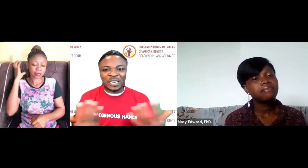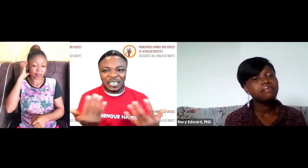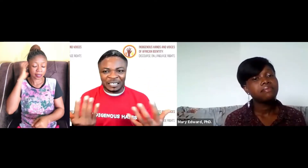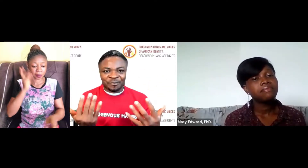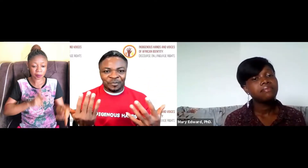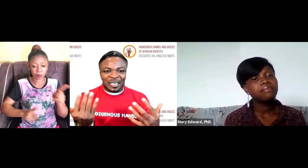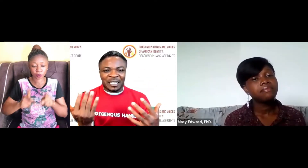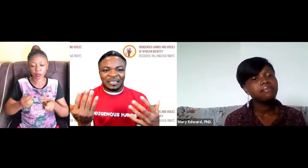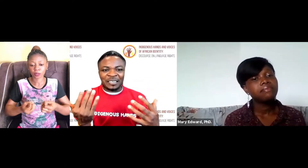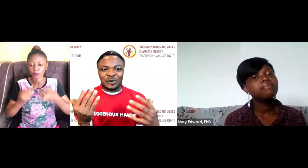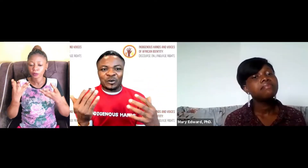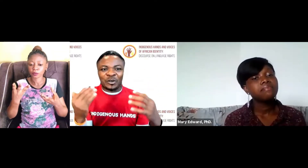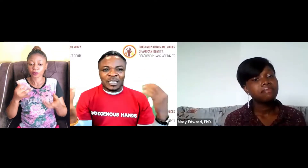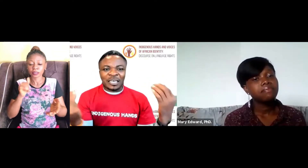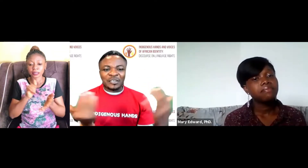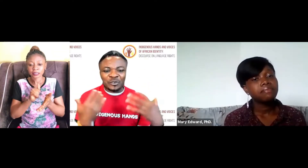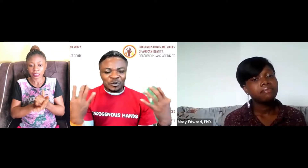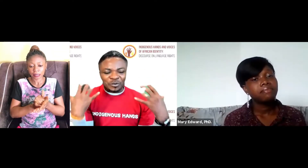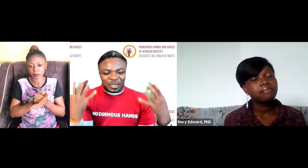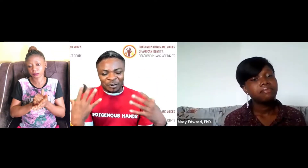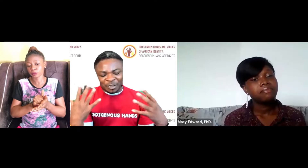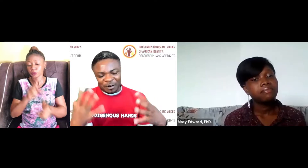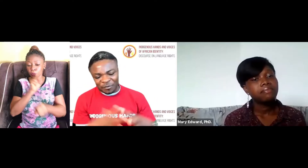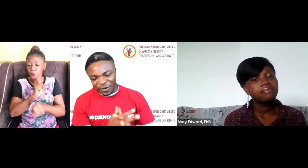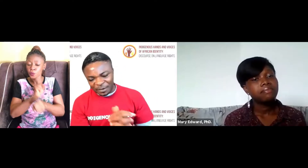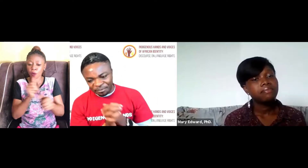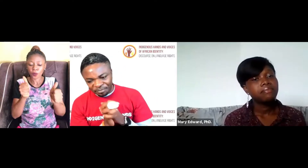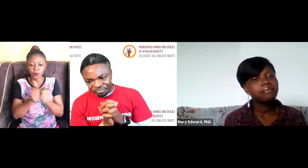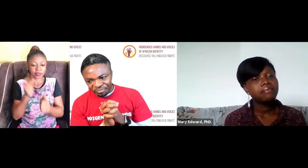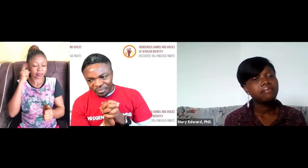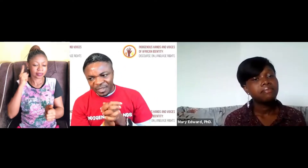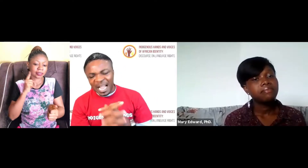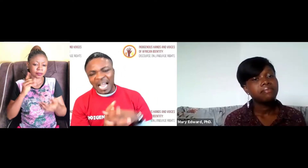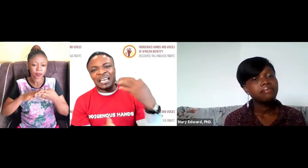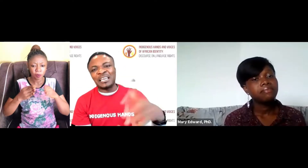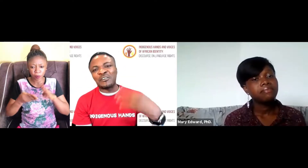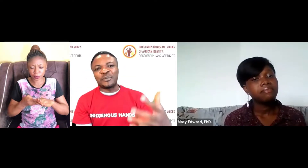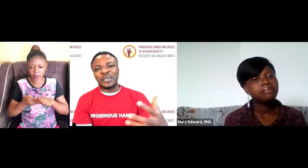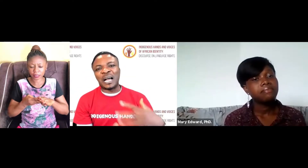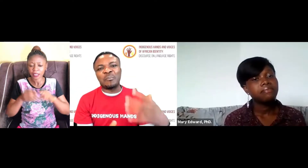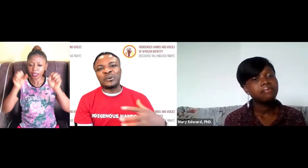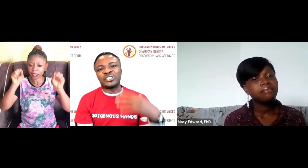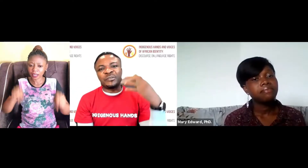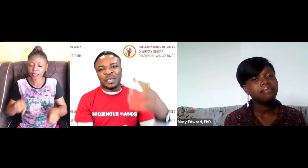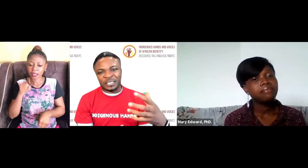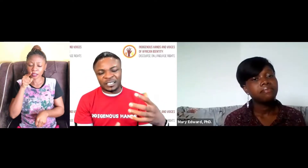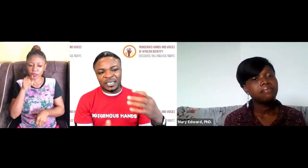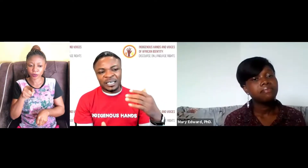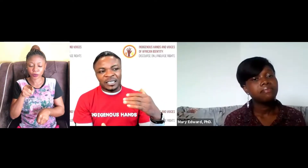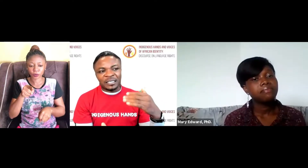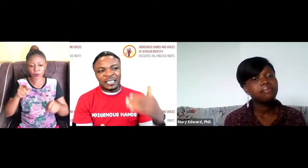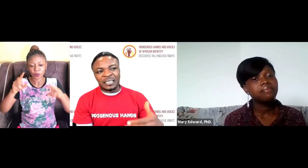deaf community. And you know, can you kind of highlight a little bit how much this